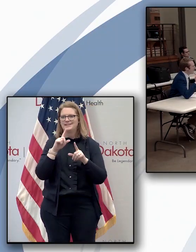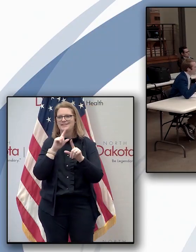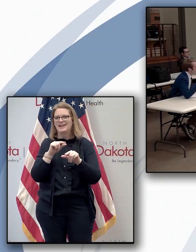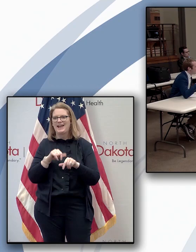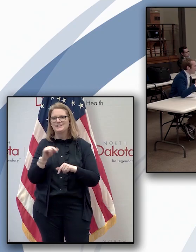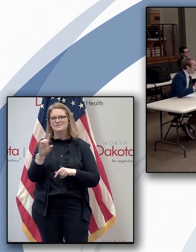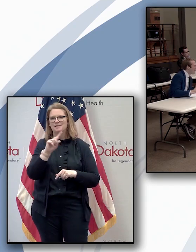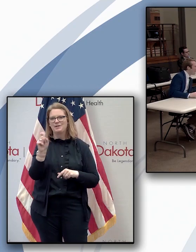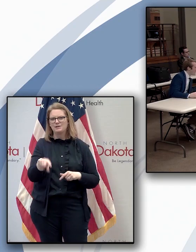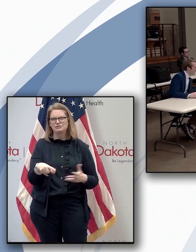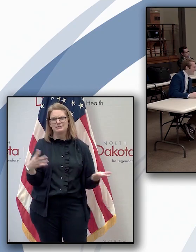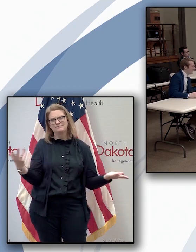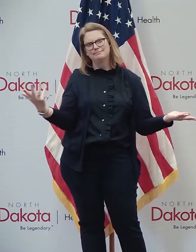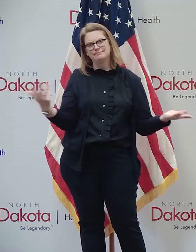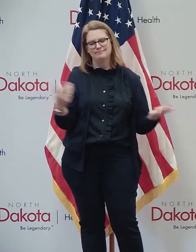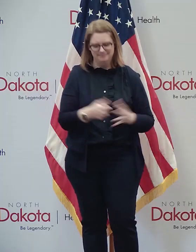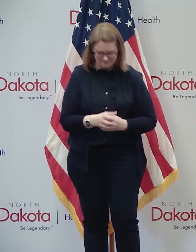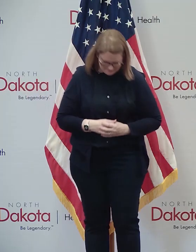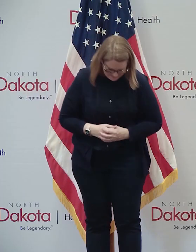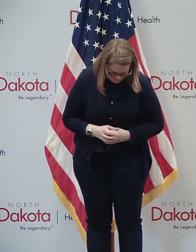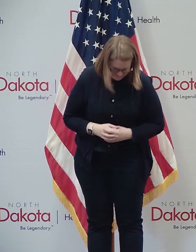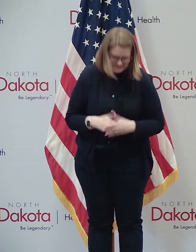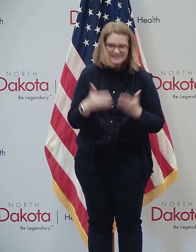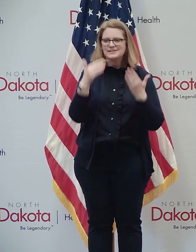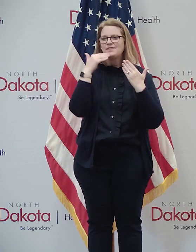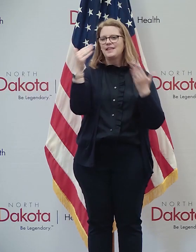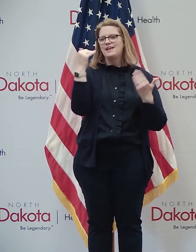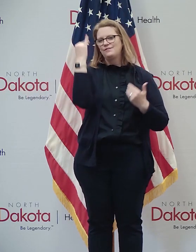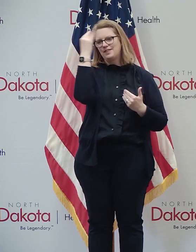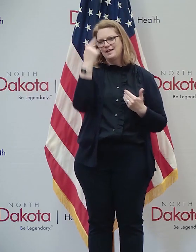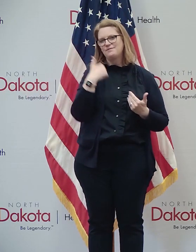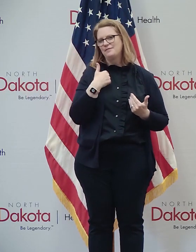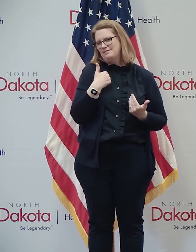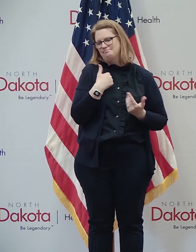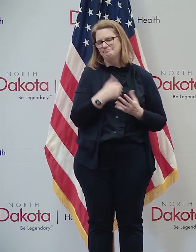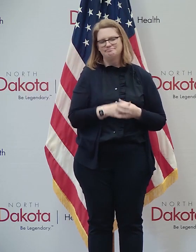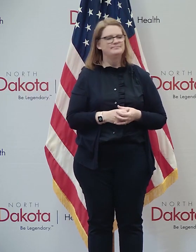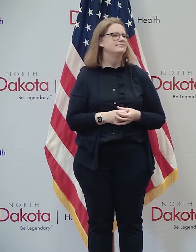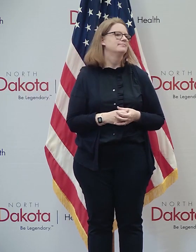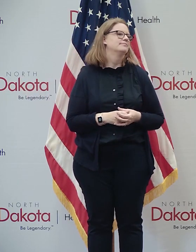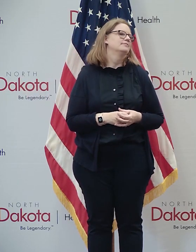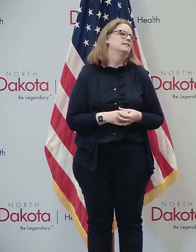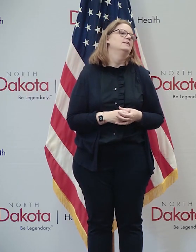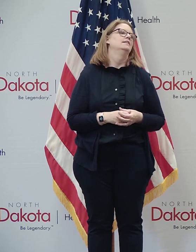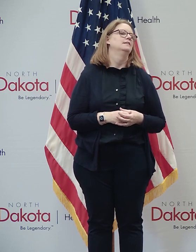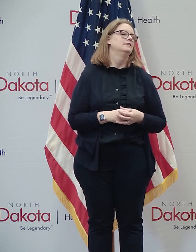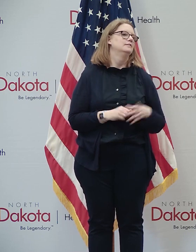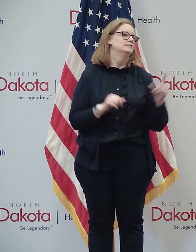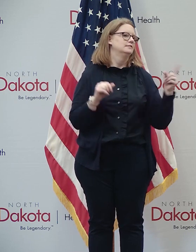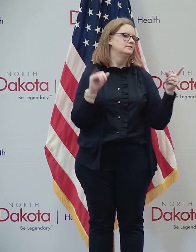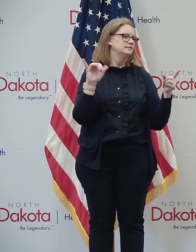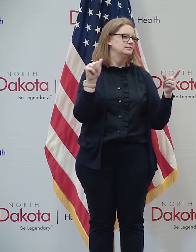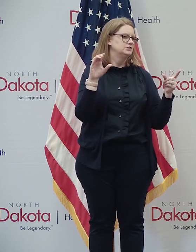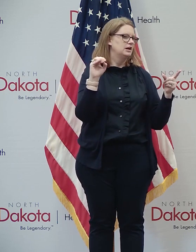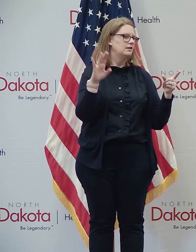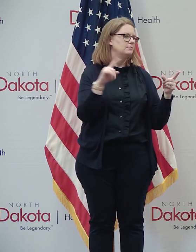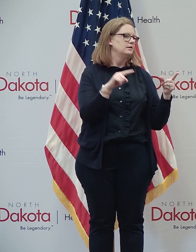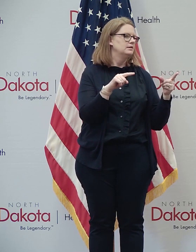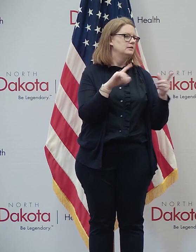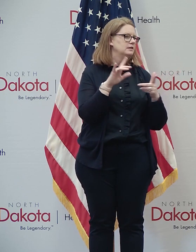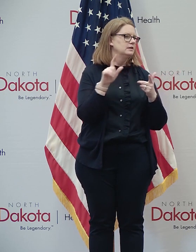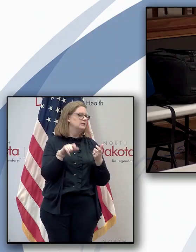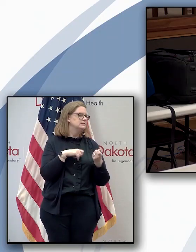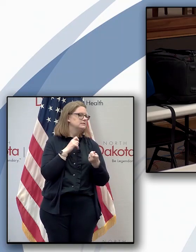is available for questions, as is Superintendent Baesler is here, just in case people have forgotten that they're here. So happy to spread the